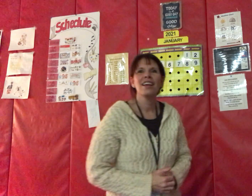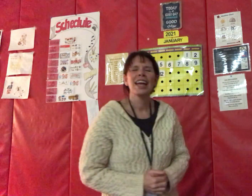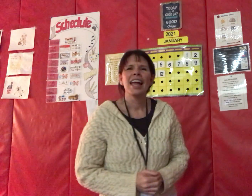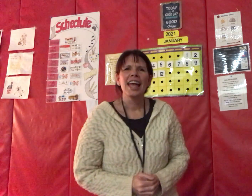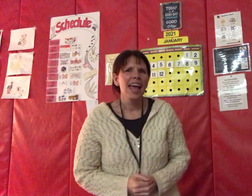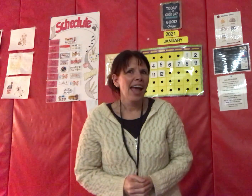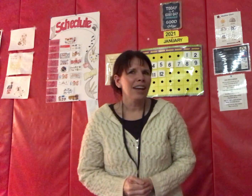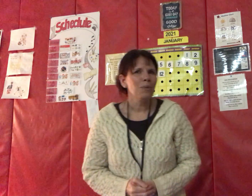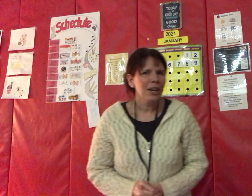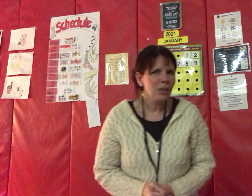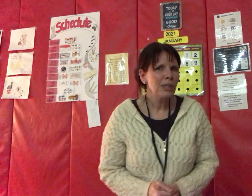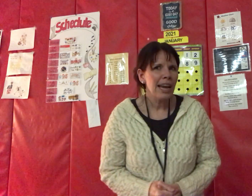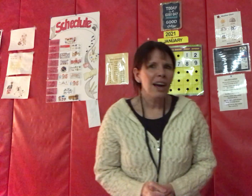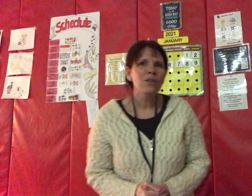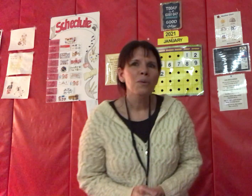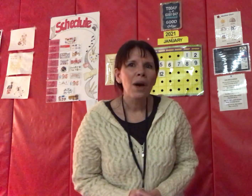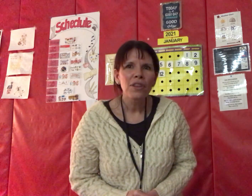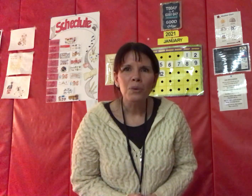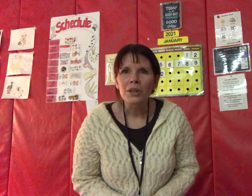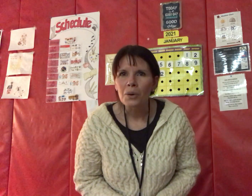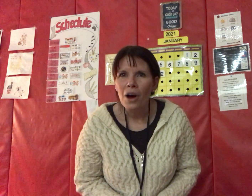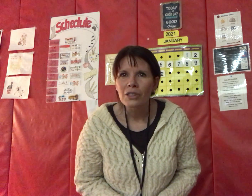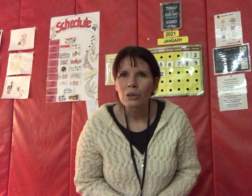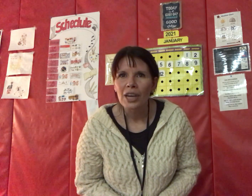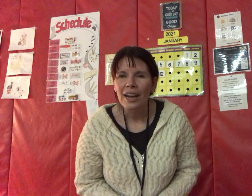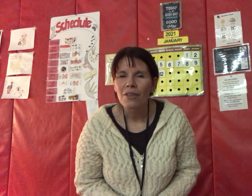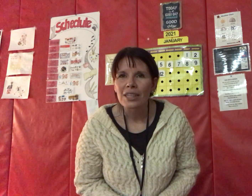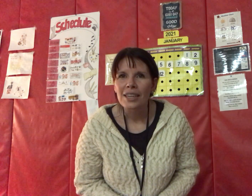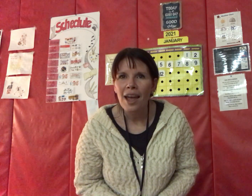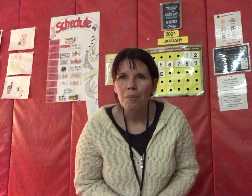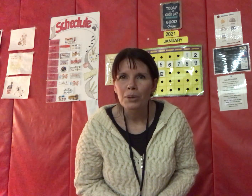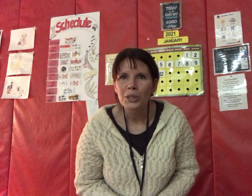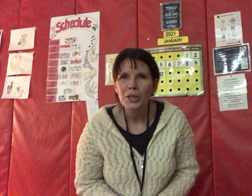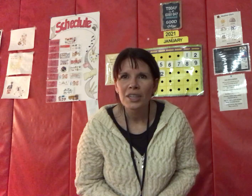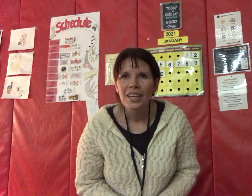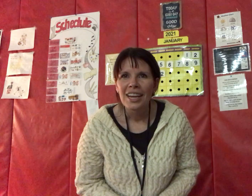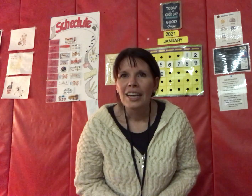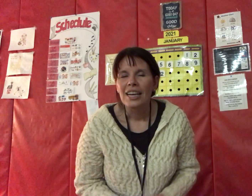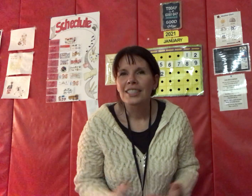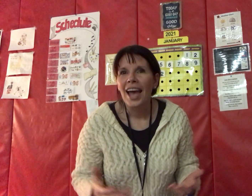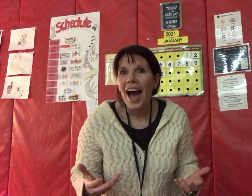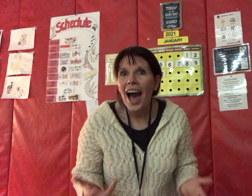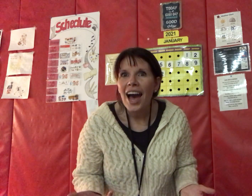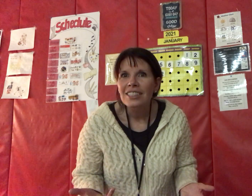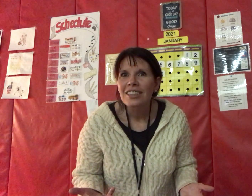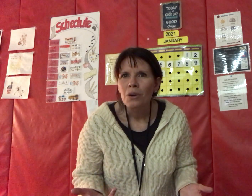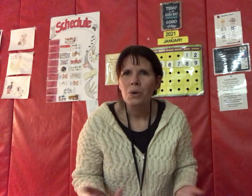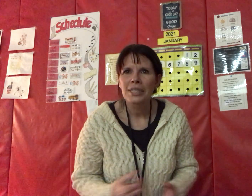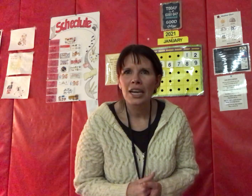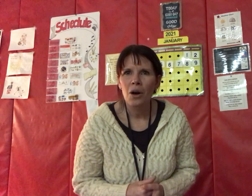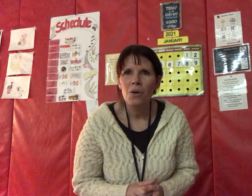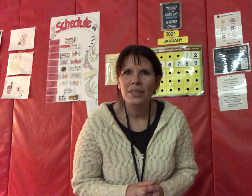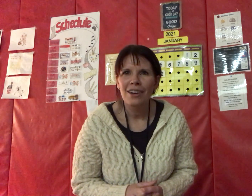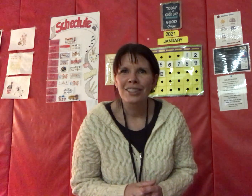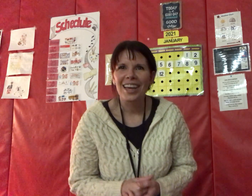And when you check out the weather, would you also check out the temperature? Is it hot or is it cold